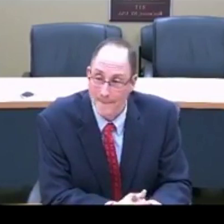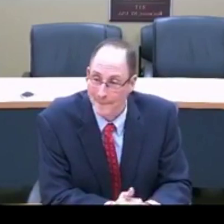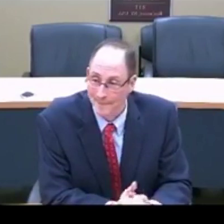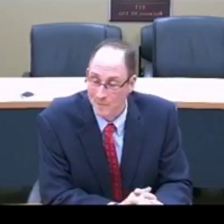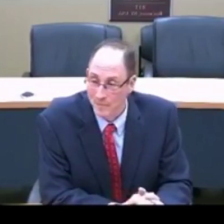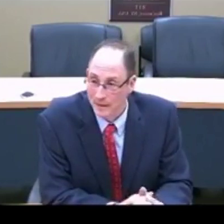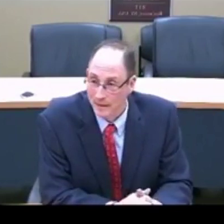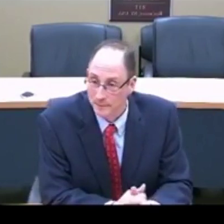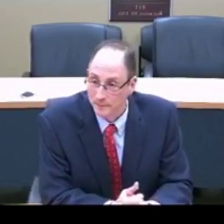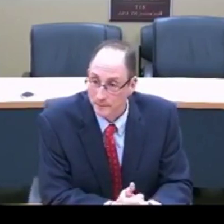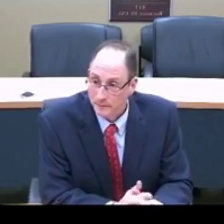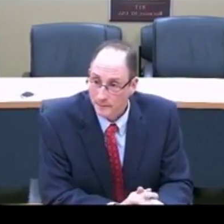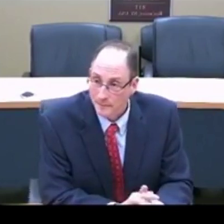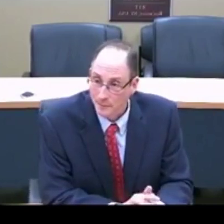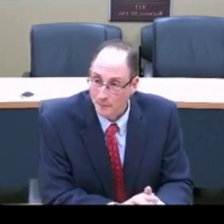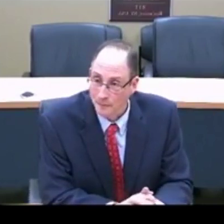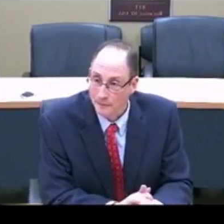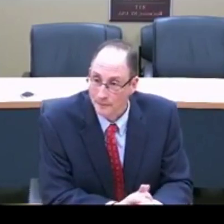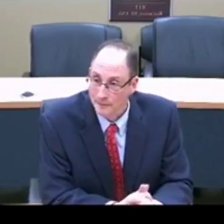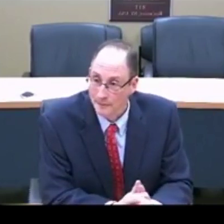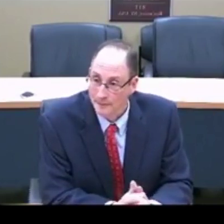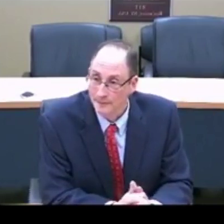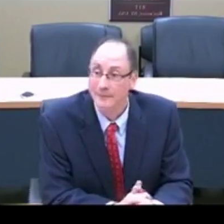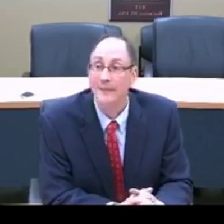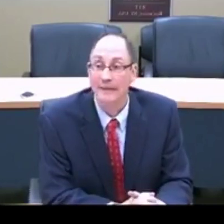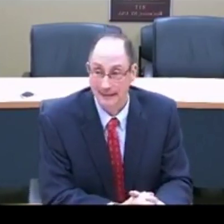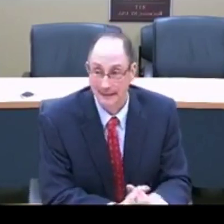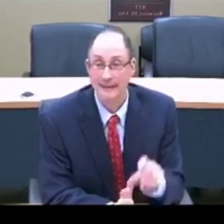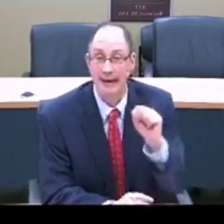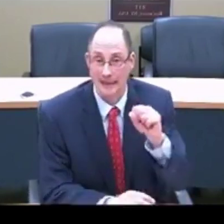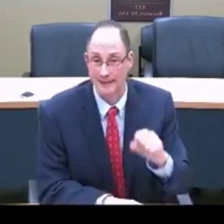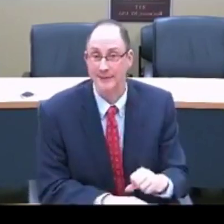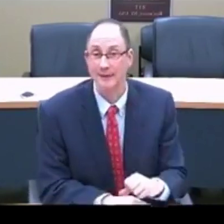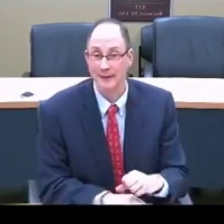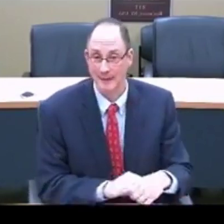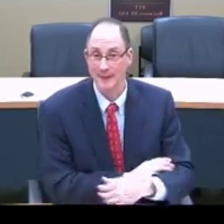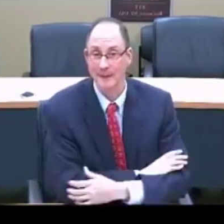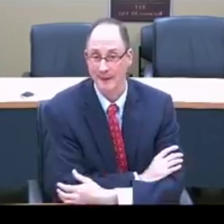Immersion. We know that immersion works best. So, I agree. Yes.